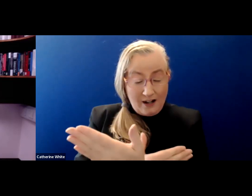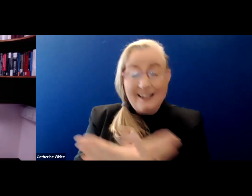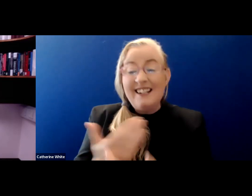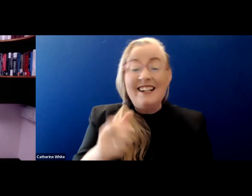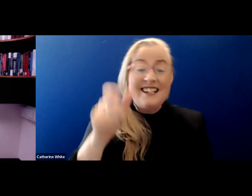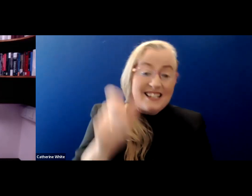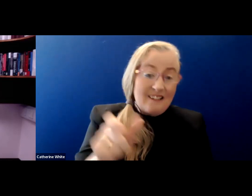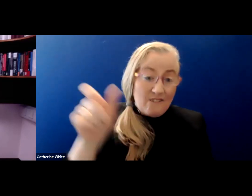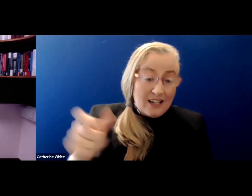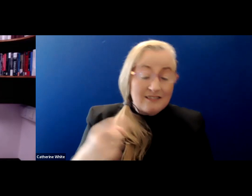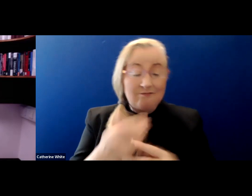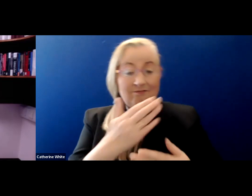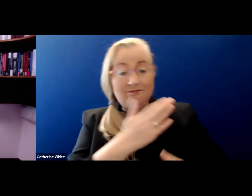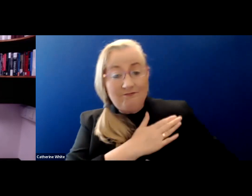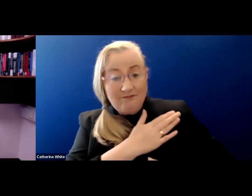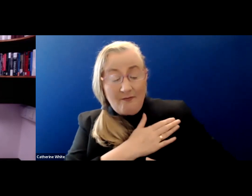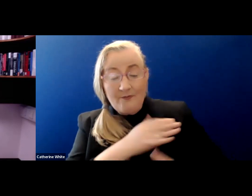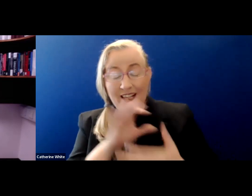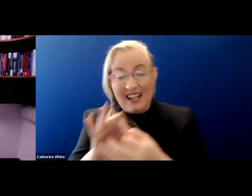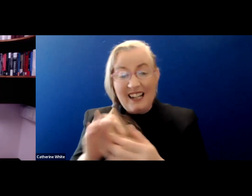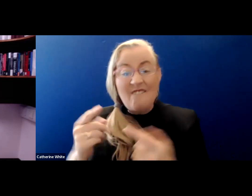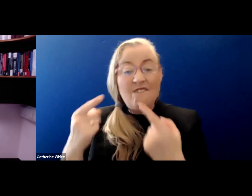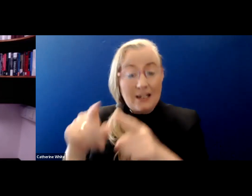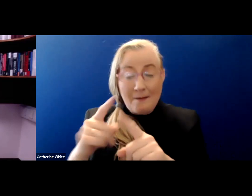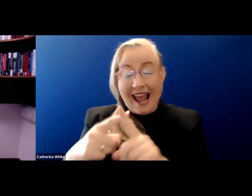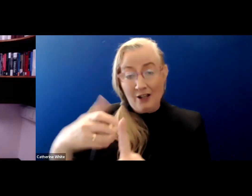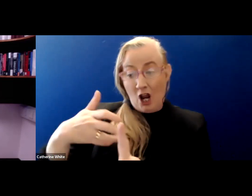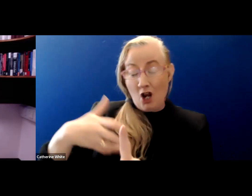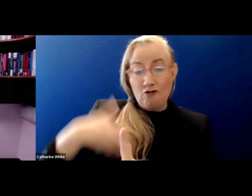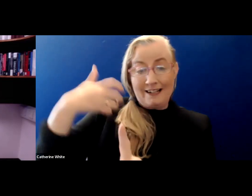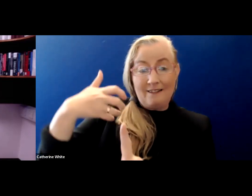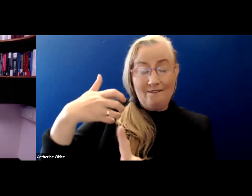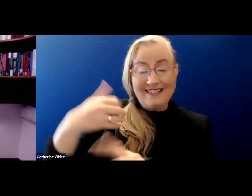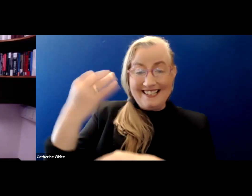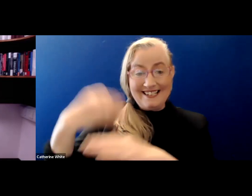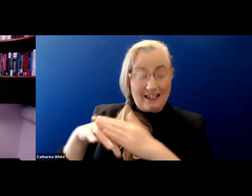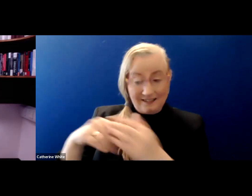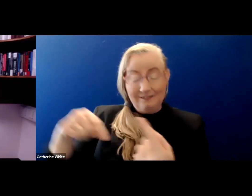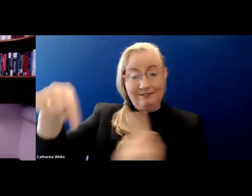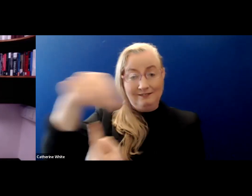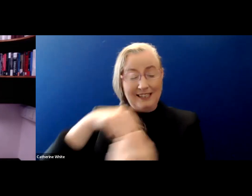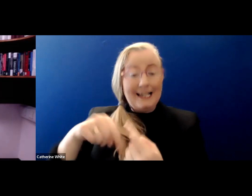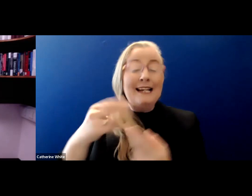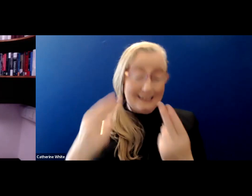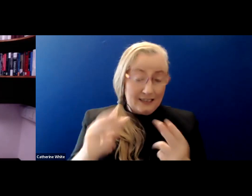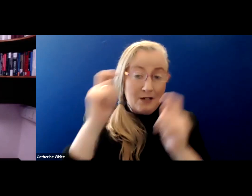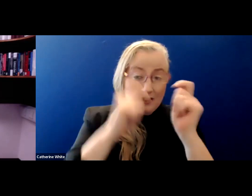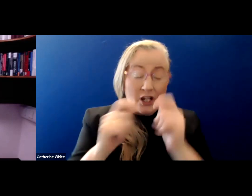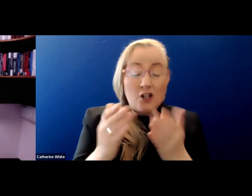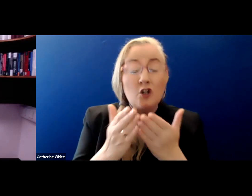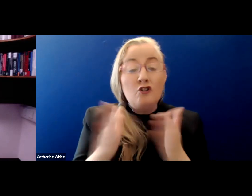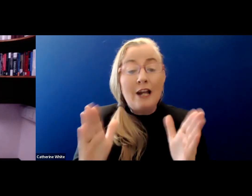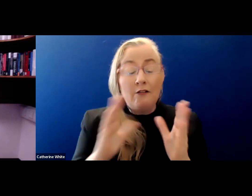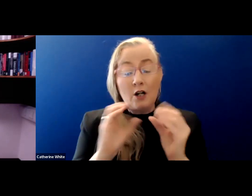civilians and members of the armed forces of the victim, as well as the aggressor state? Something to be considered. General Comment